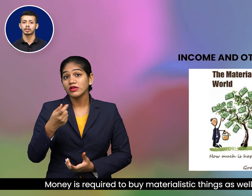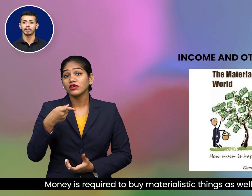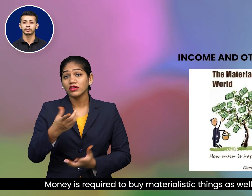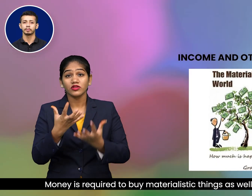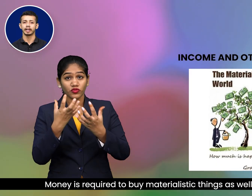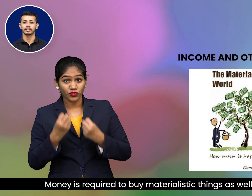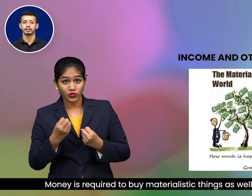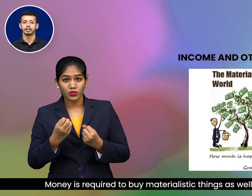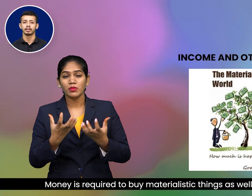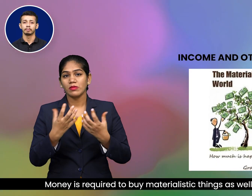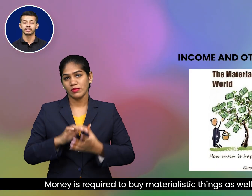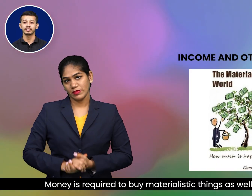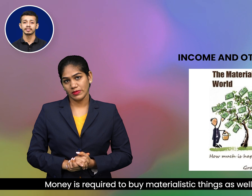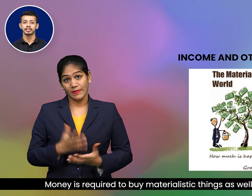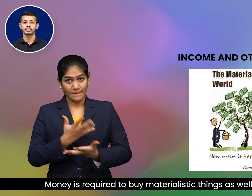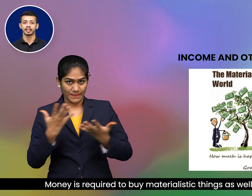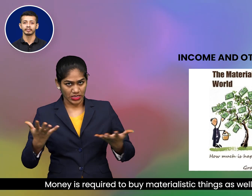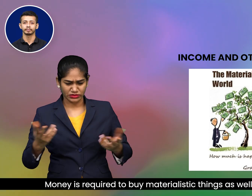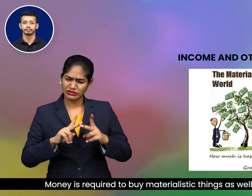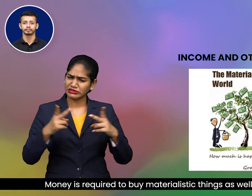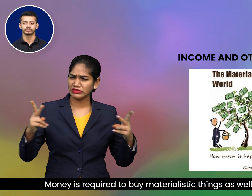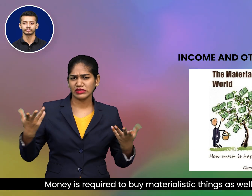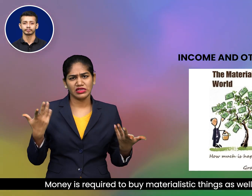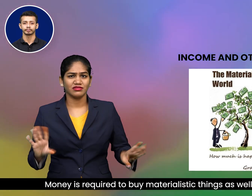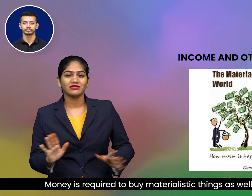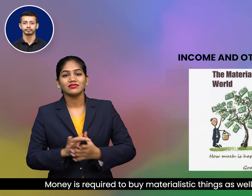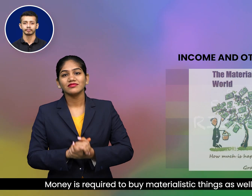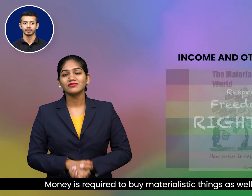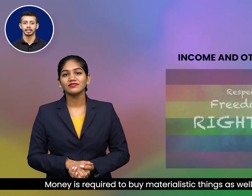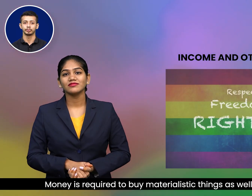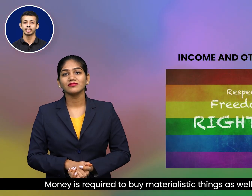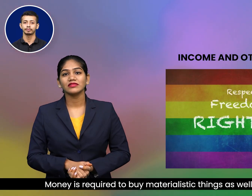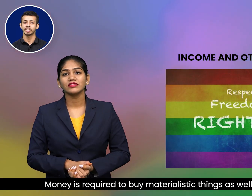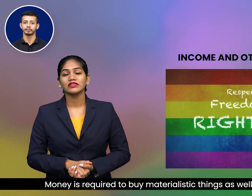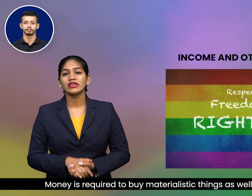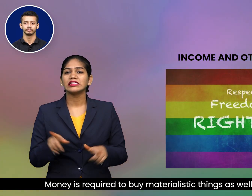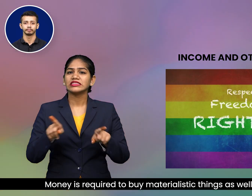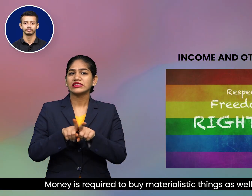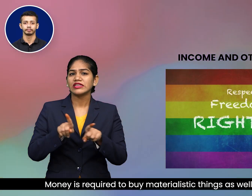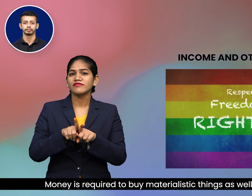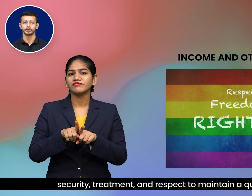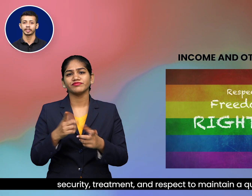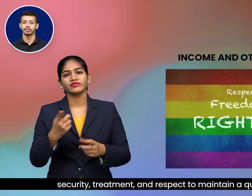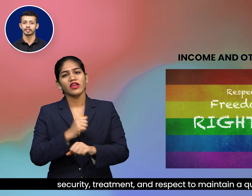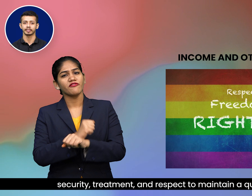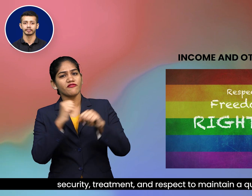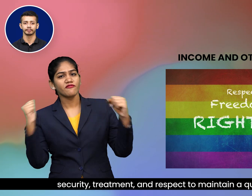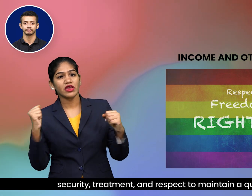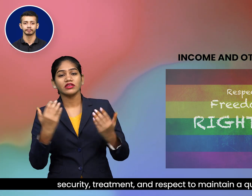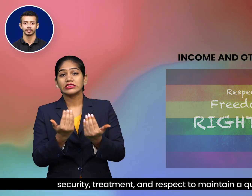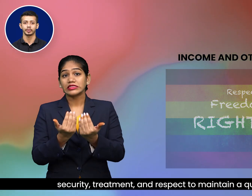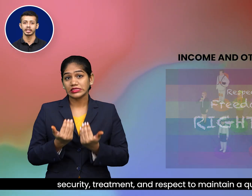Money is required to buy materialistic things as well as freedom,